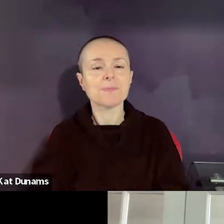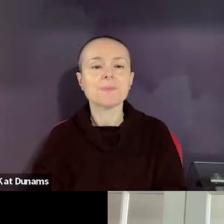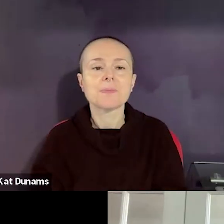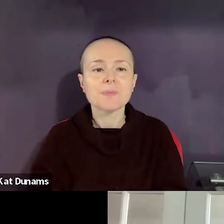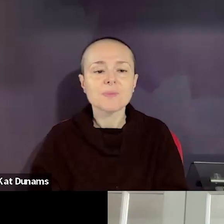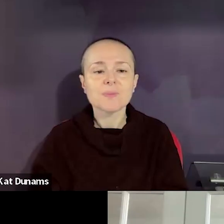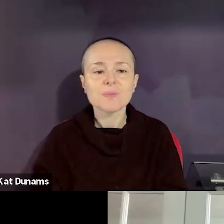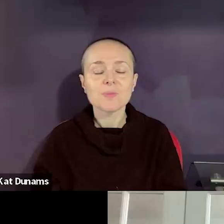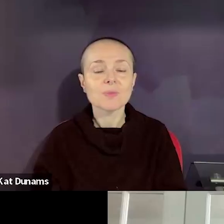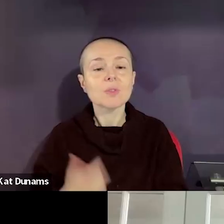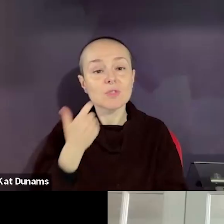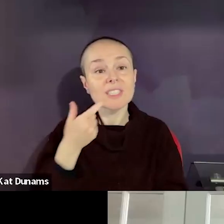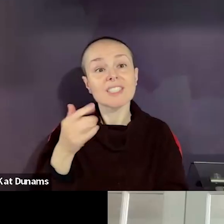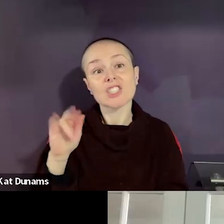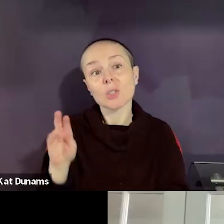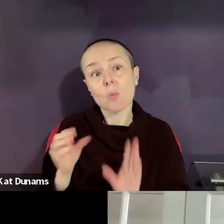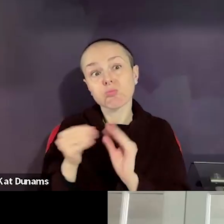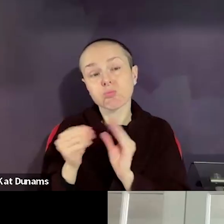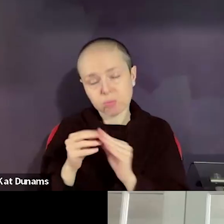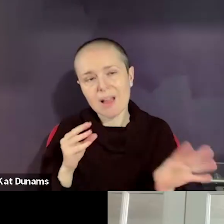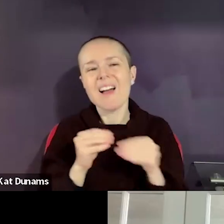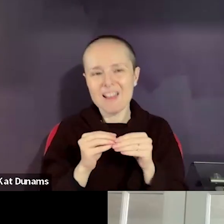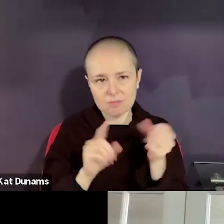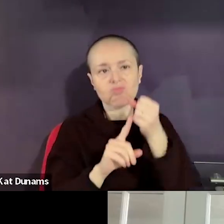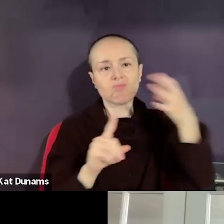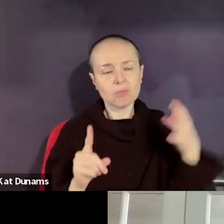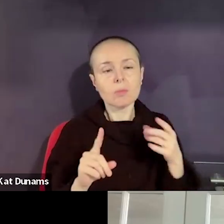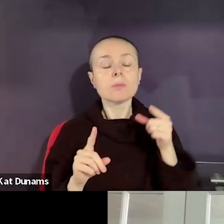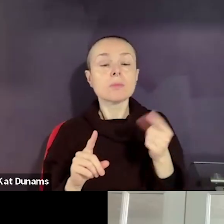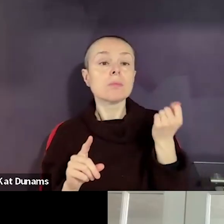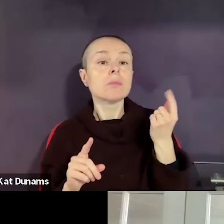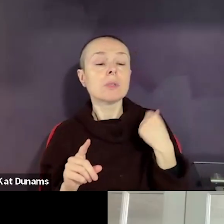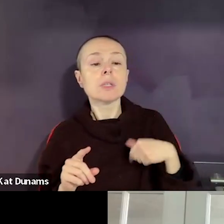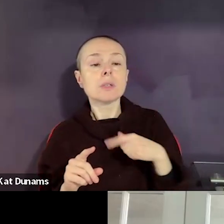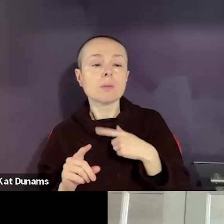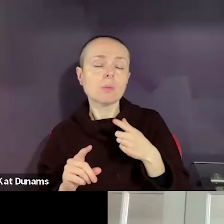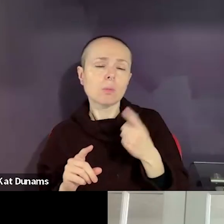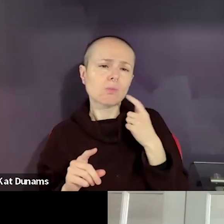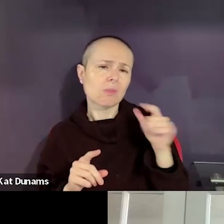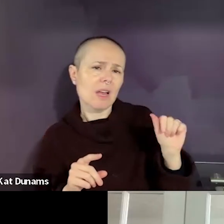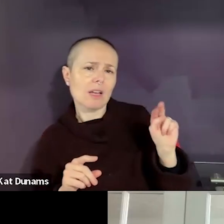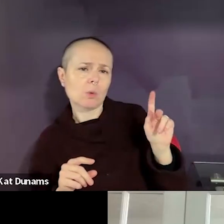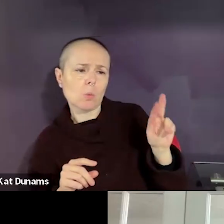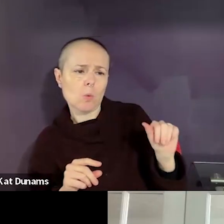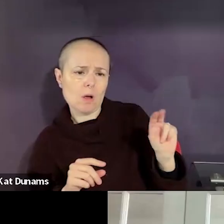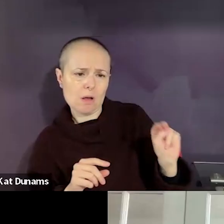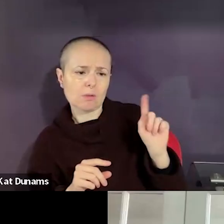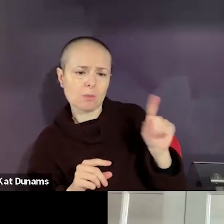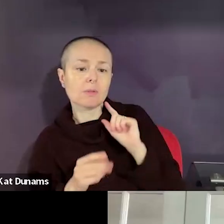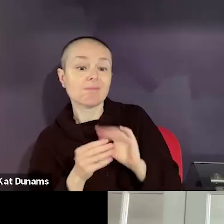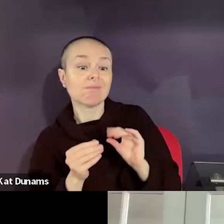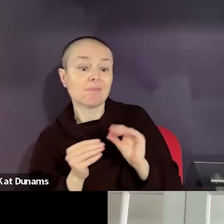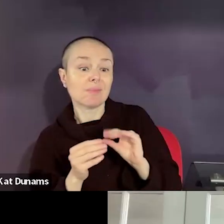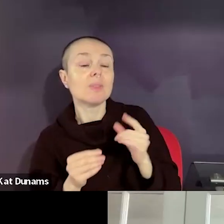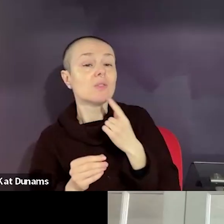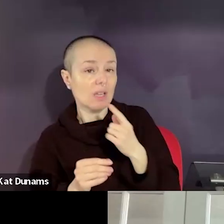Just to build on what Jeeno was saying, we are, I think like Antuan, what you spoke to is a lot of the systems change and